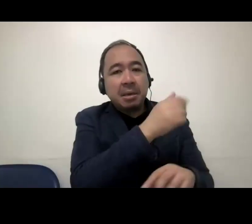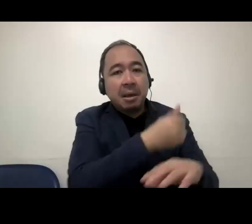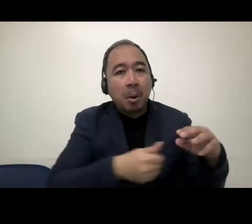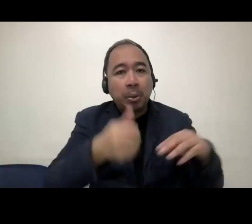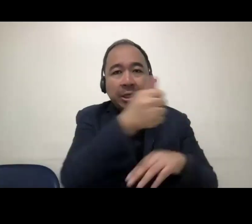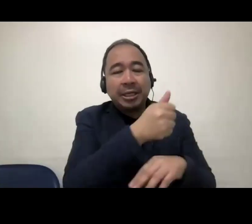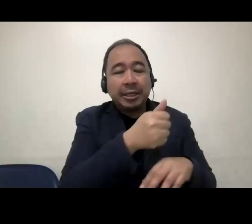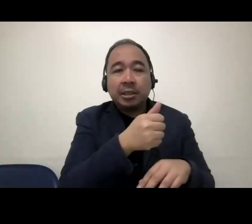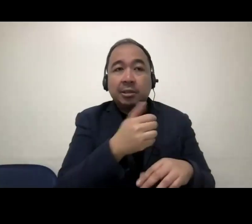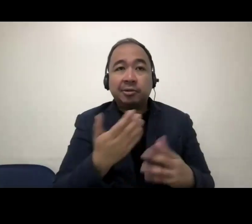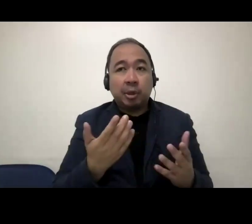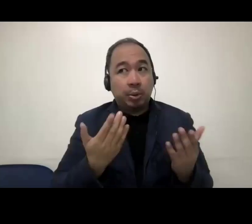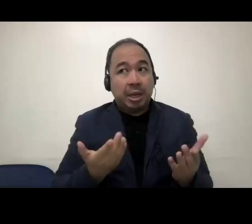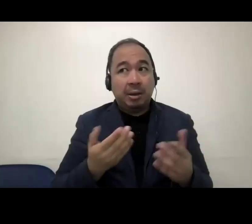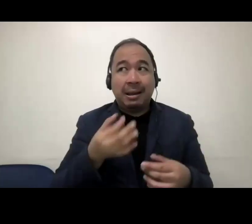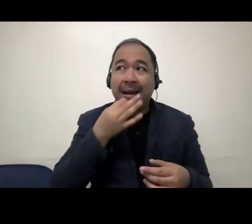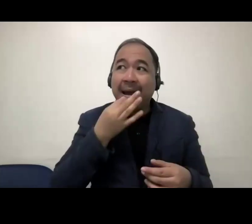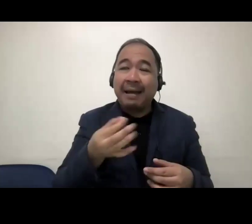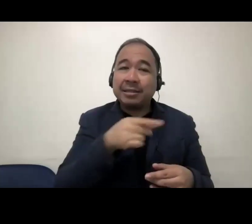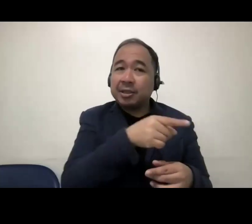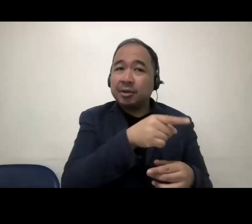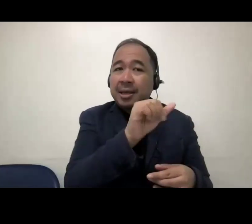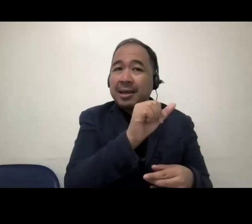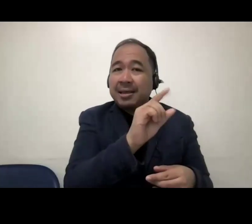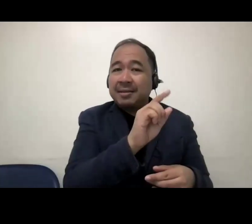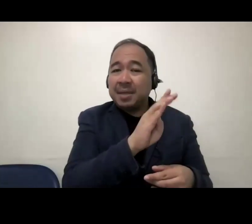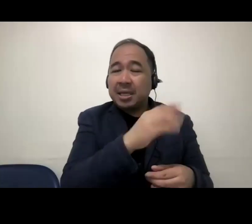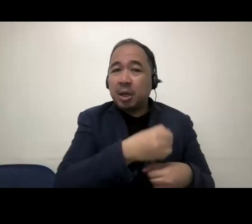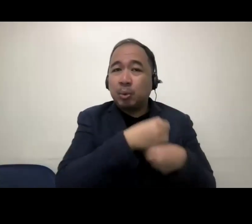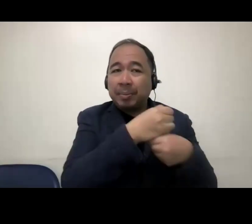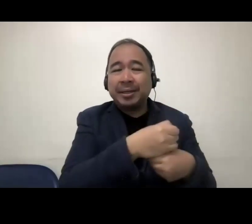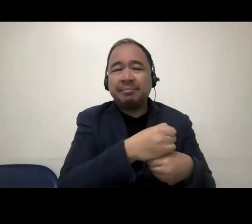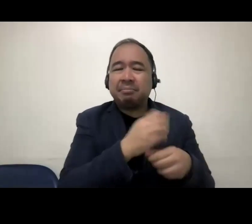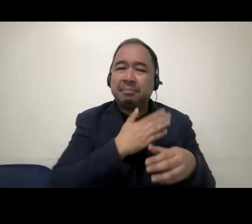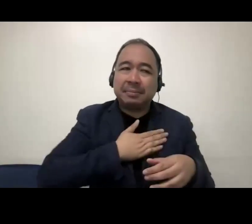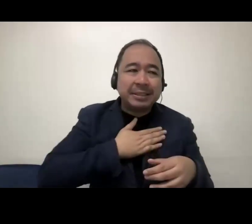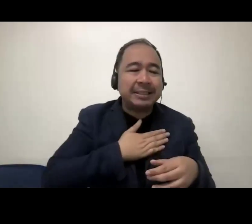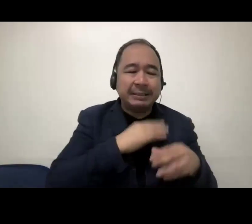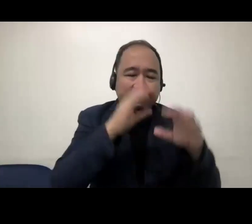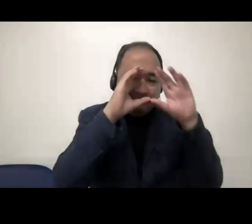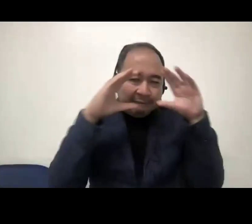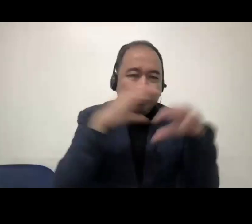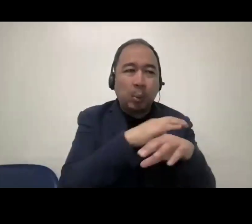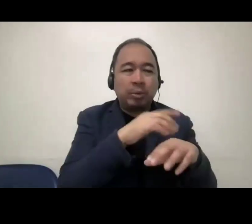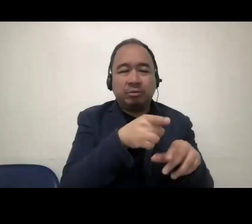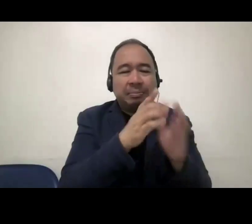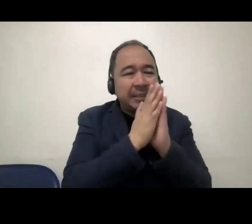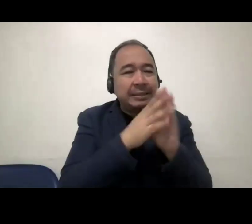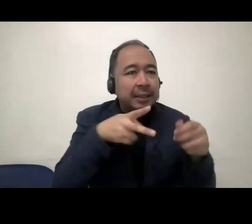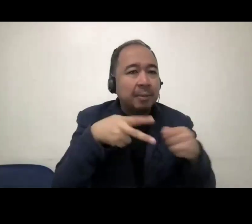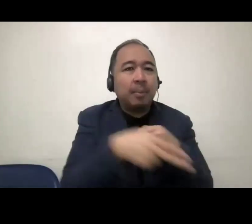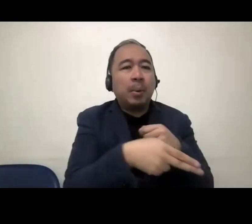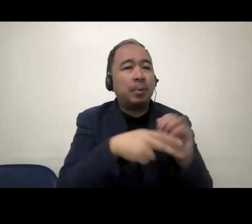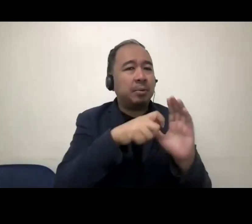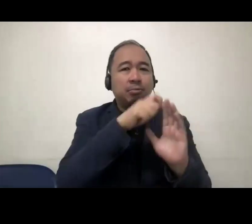we request the ADB representatives to take this up very seriously and withdraw the project, because in the